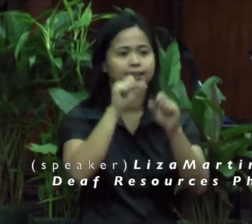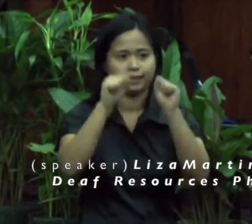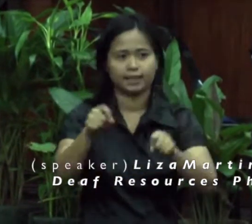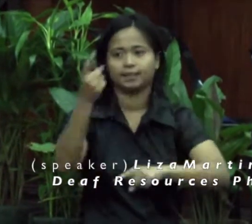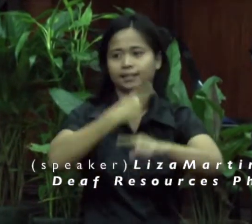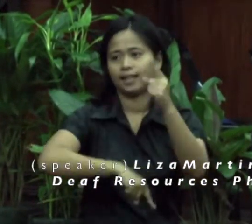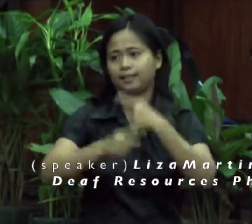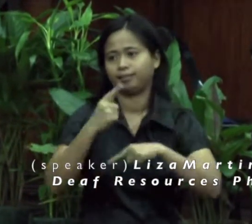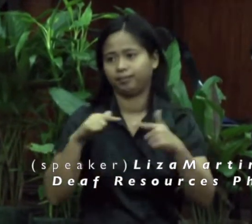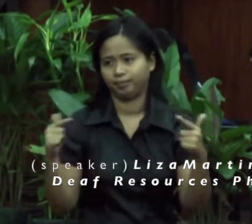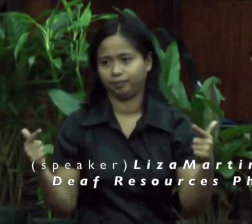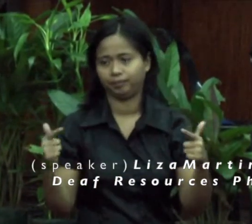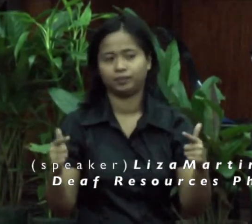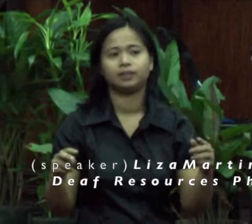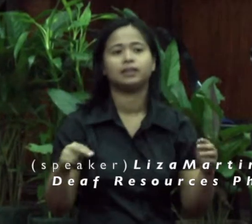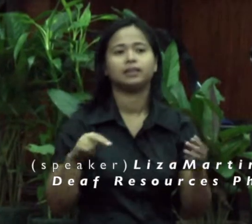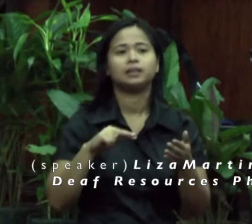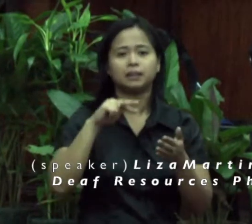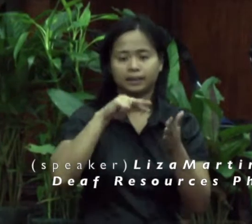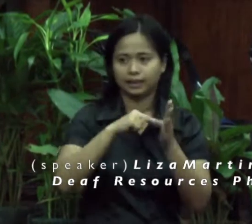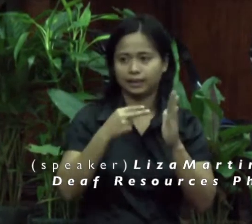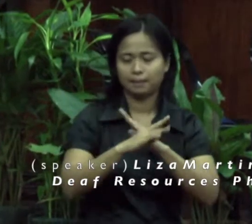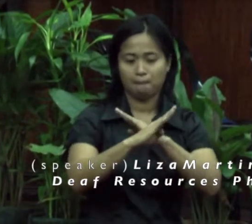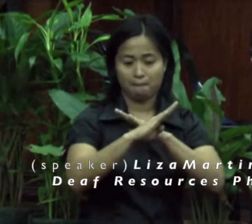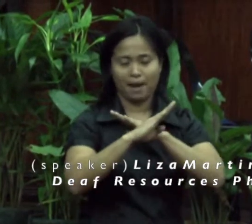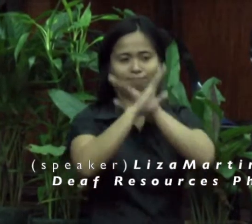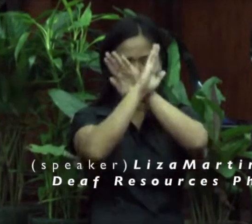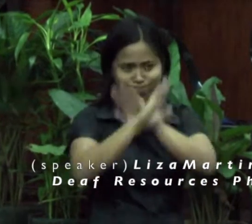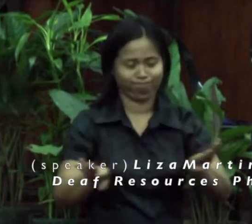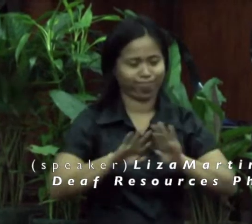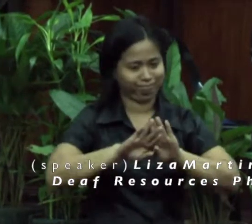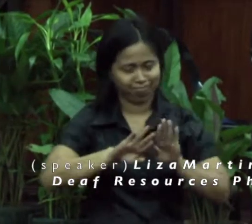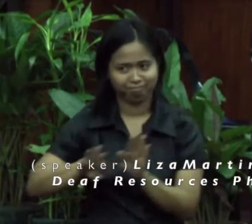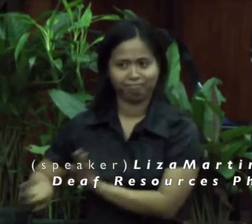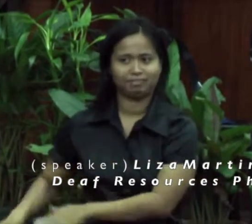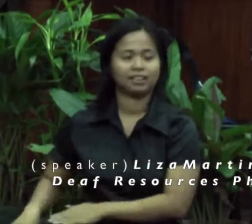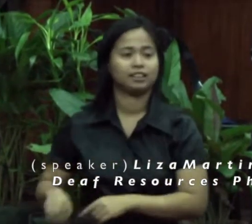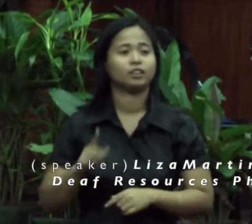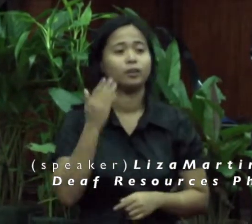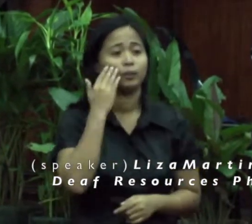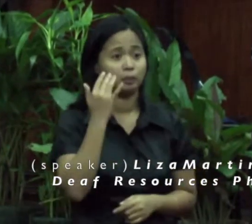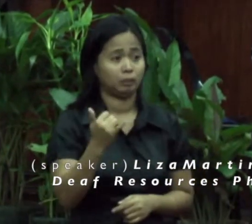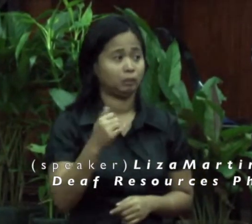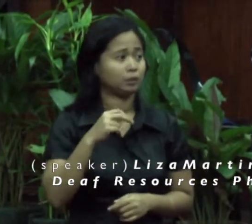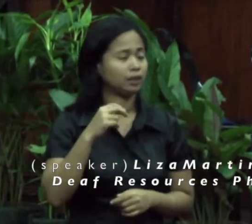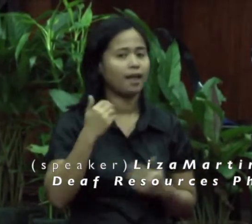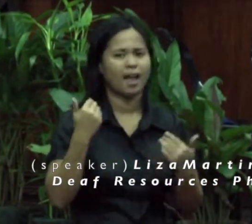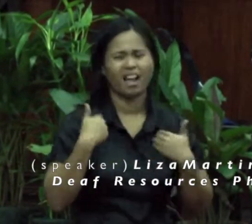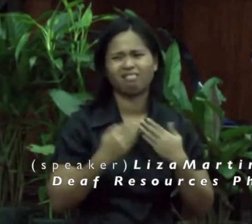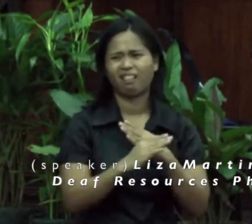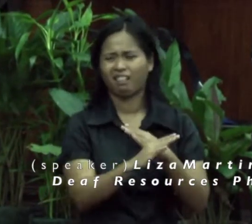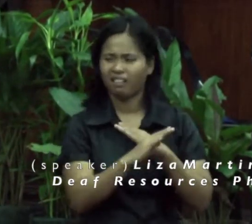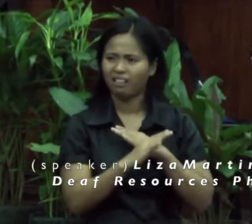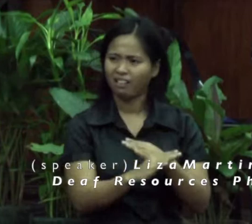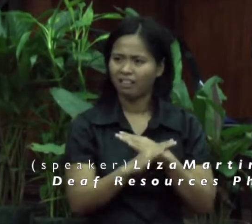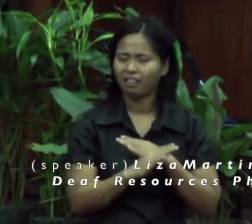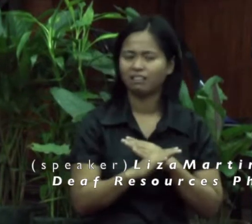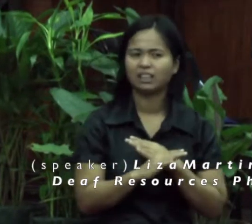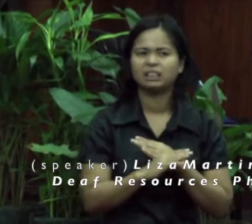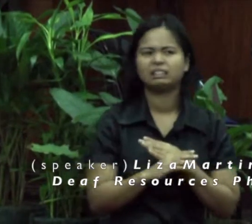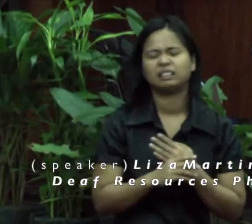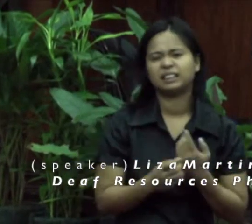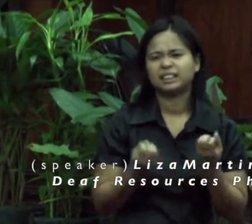language. Okay, this is a barrier that we need to break through, because right now there are barriers which